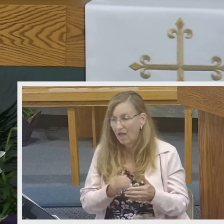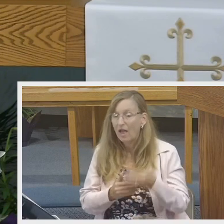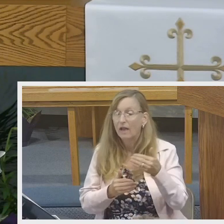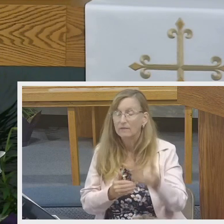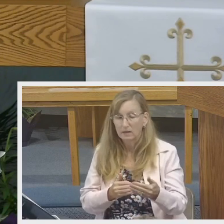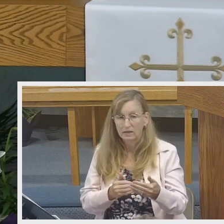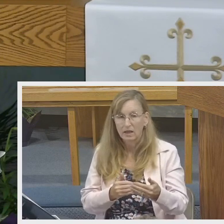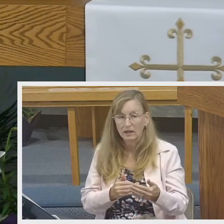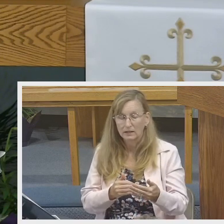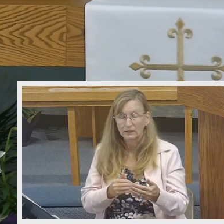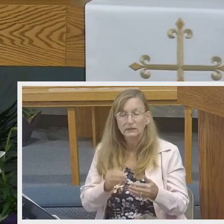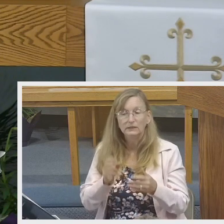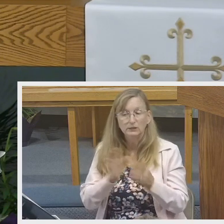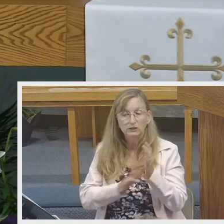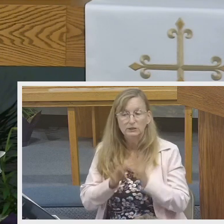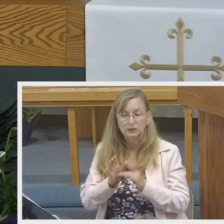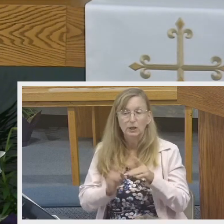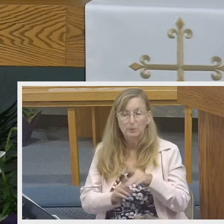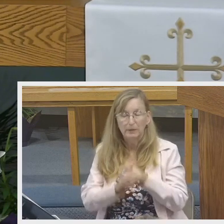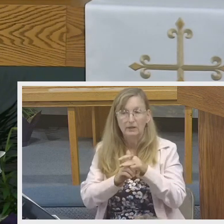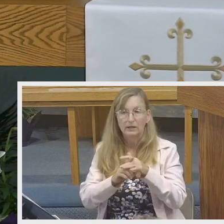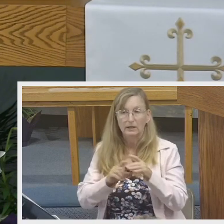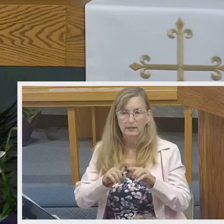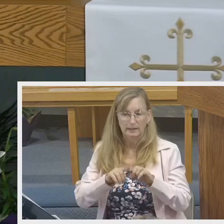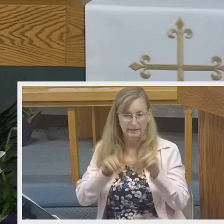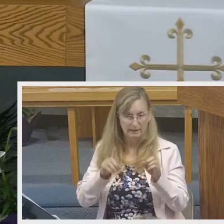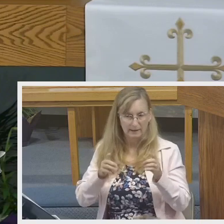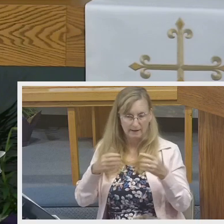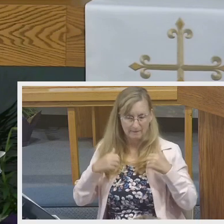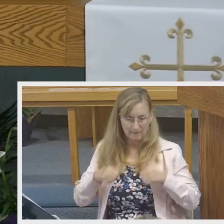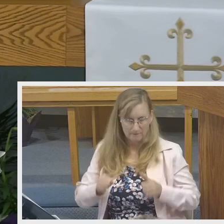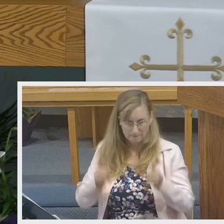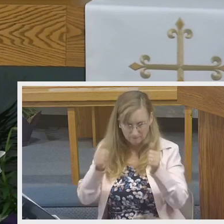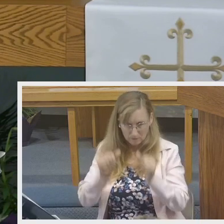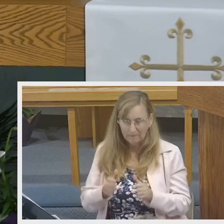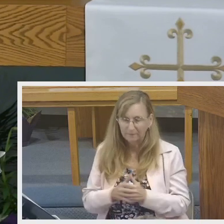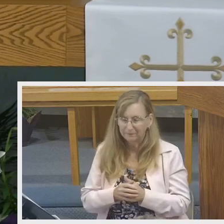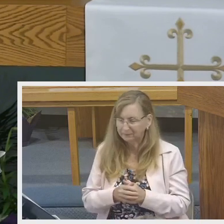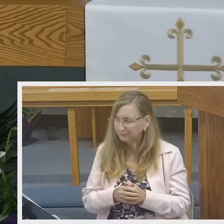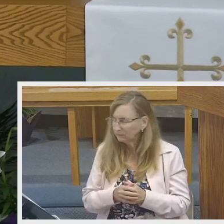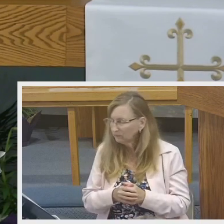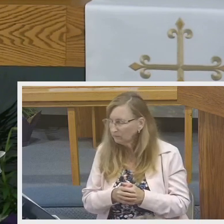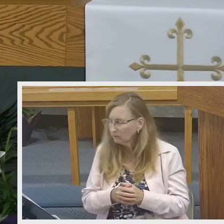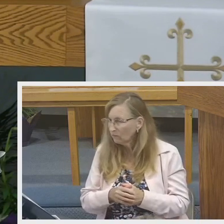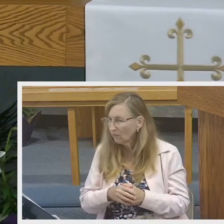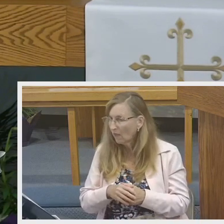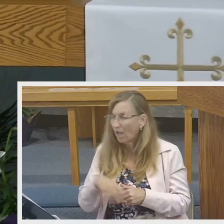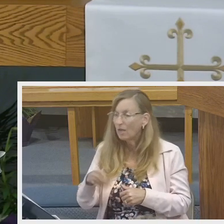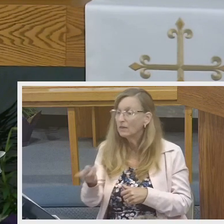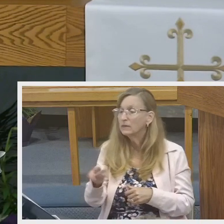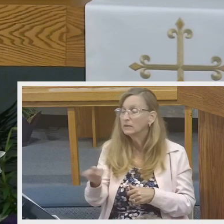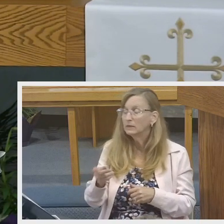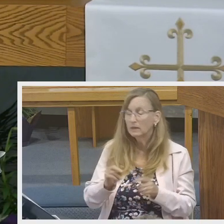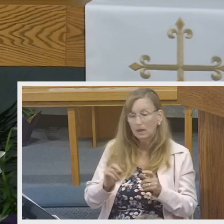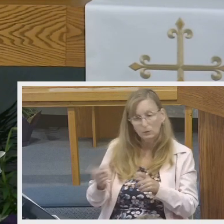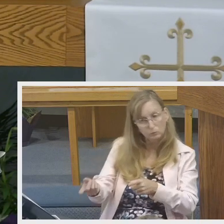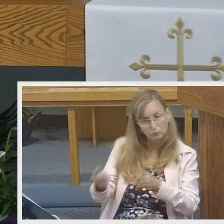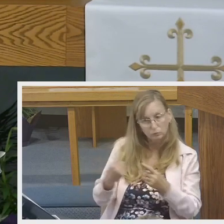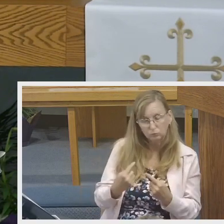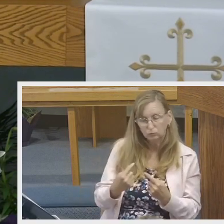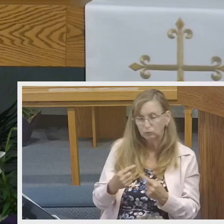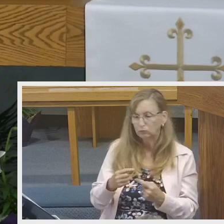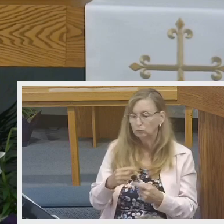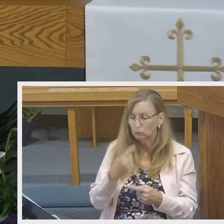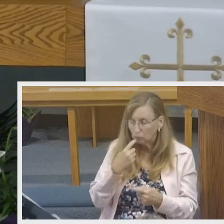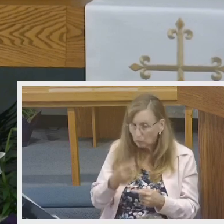form to two of them while they were walking in the country. These returned and reported it to the rest, but they did not believe